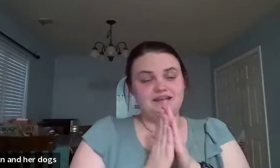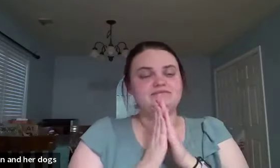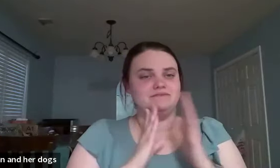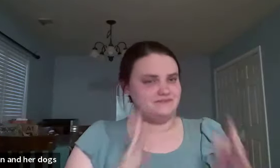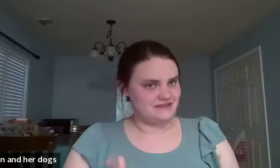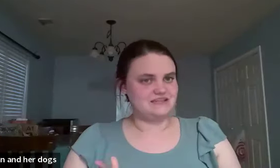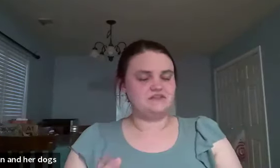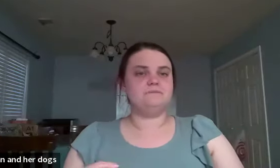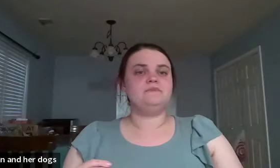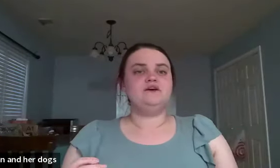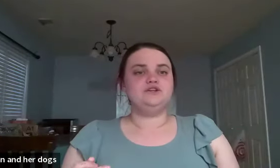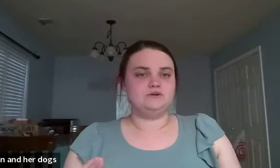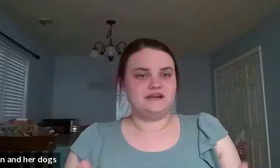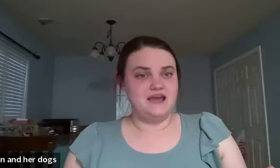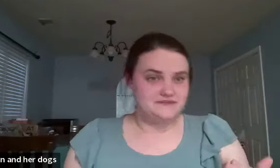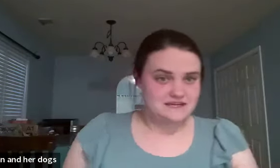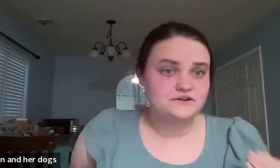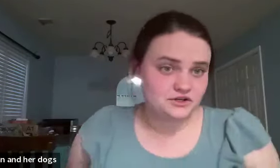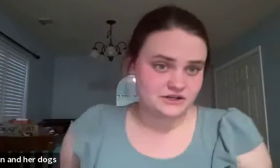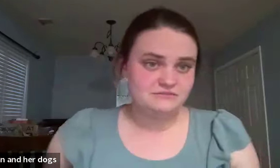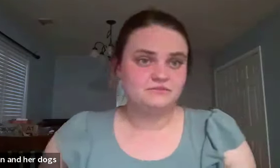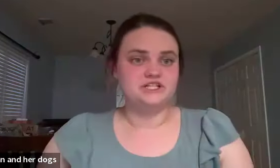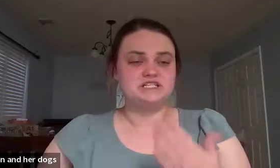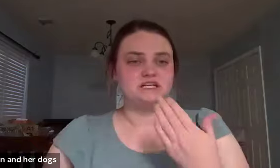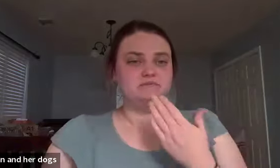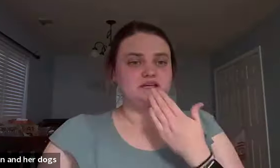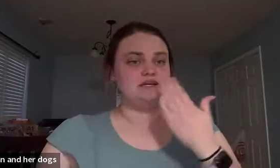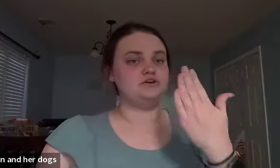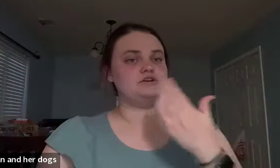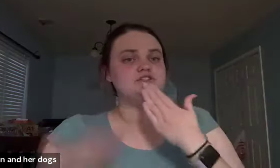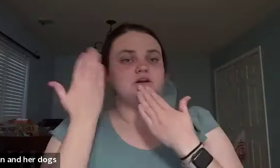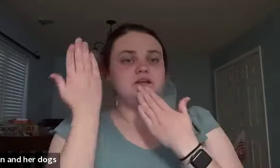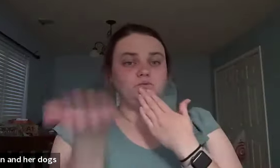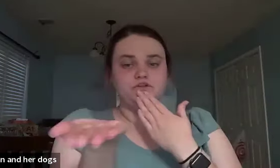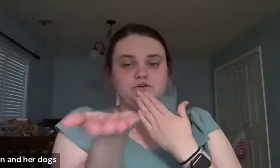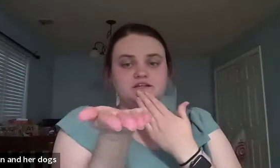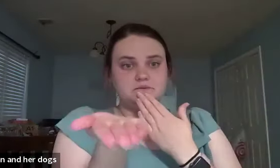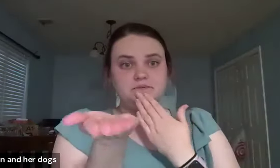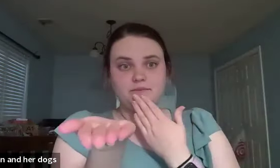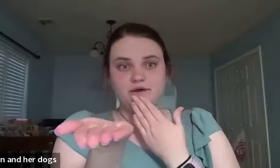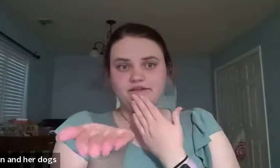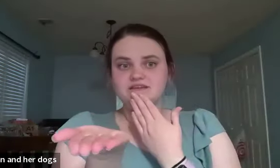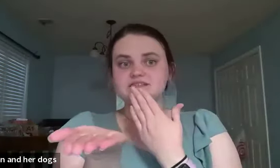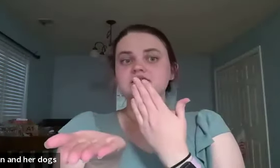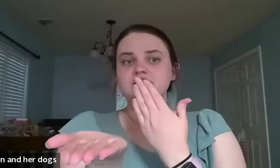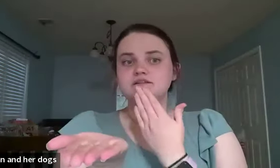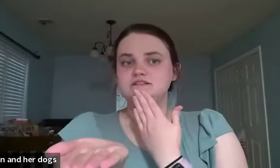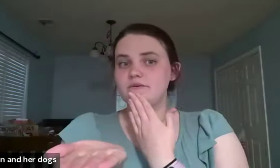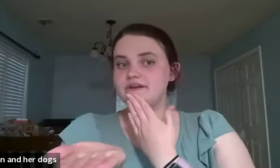night, things like that, you are going to add the sign for good, which is going to be, you're going to start with your non-dominant palm out like this,